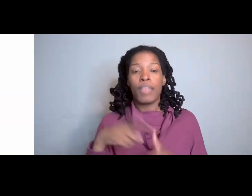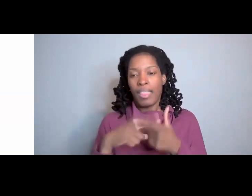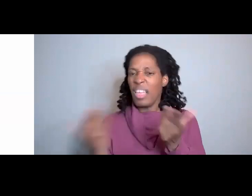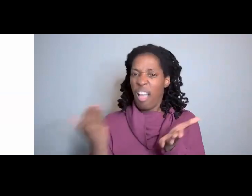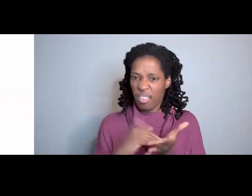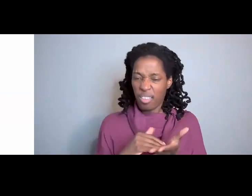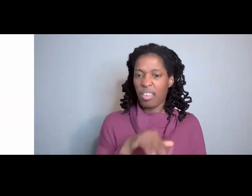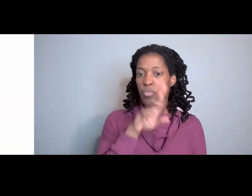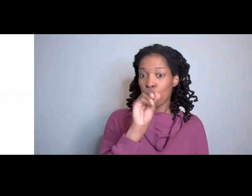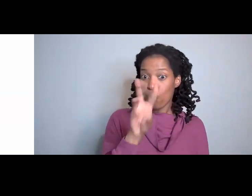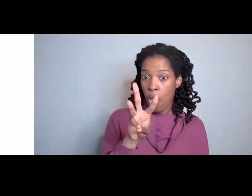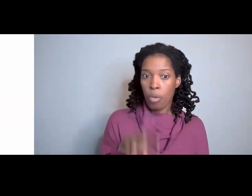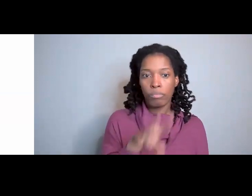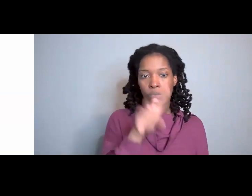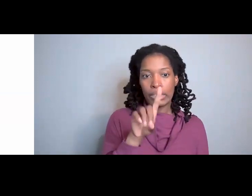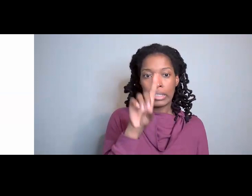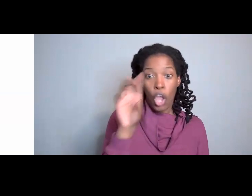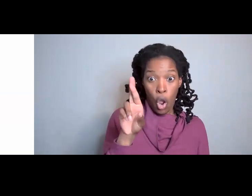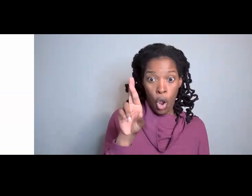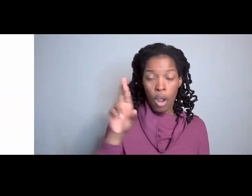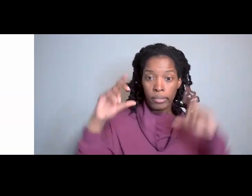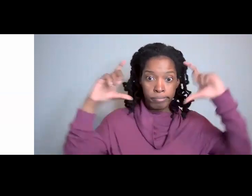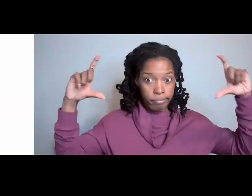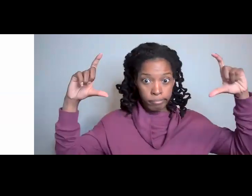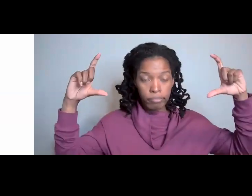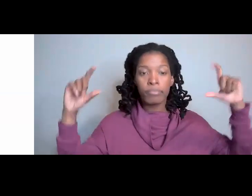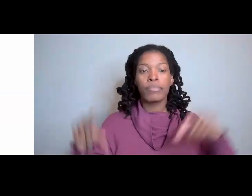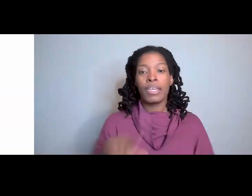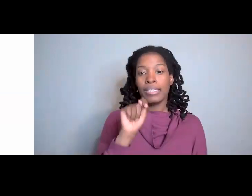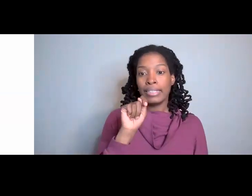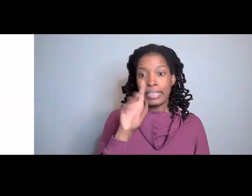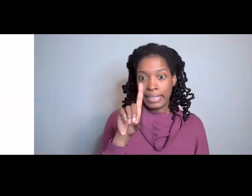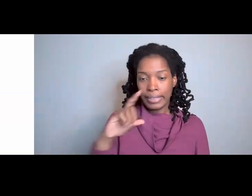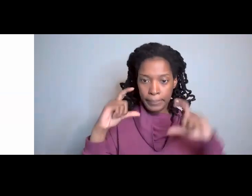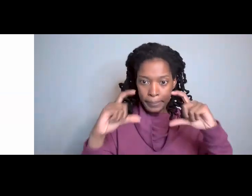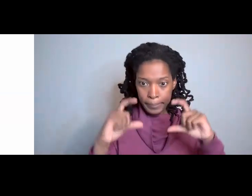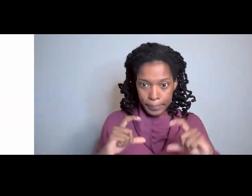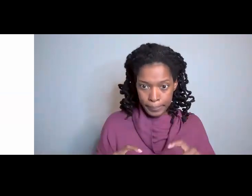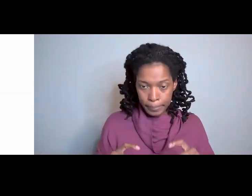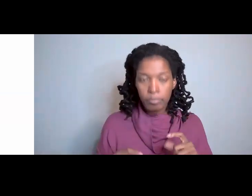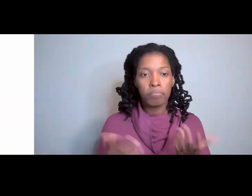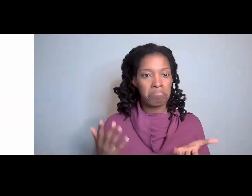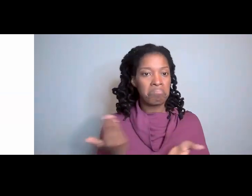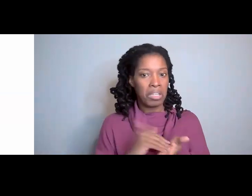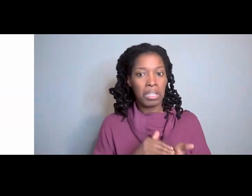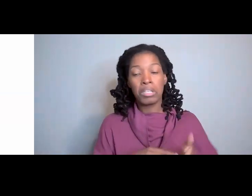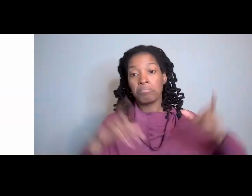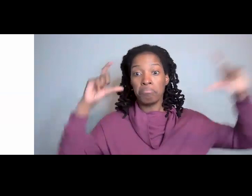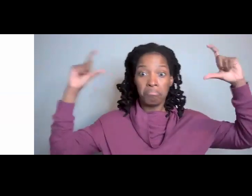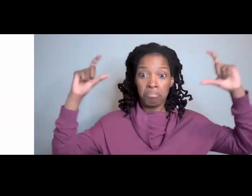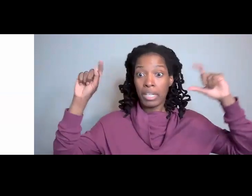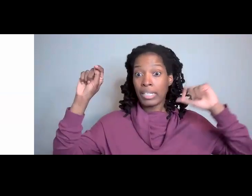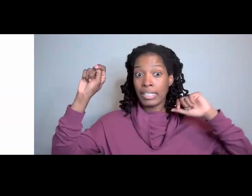cell. So we have table, TR, TH,